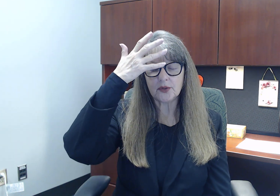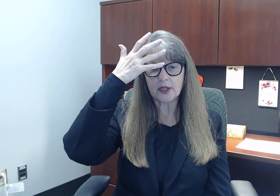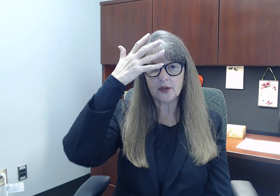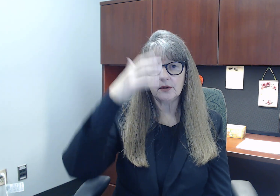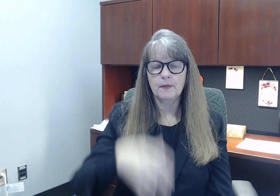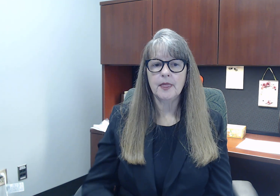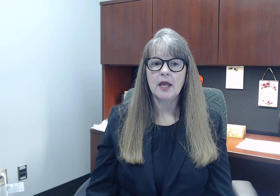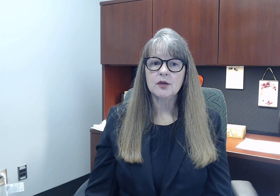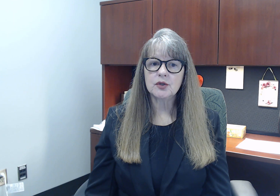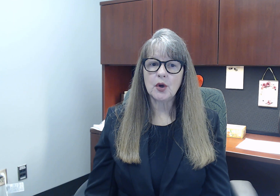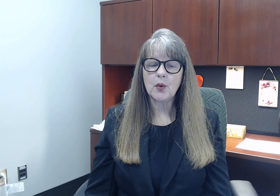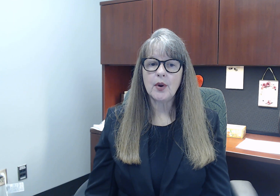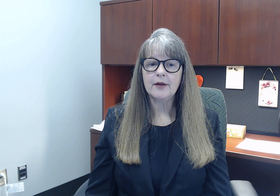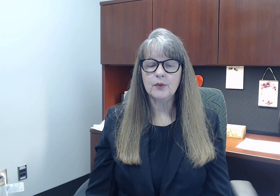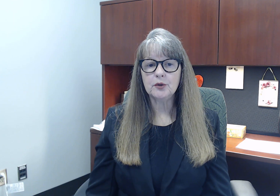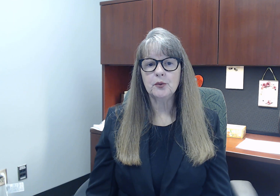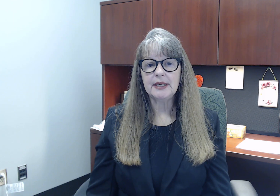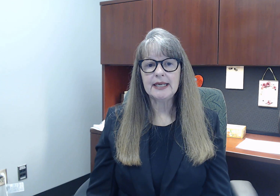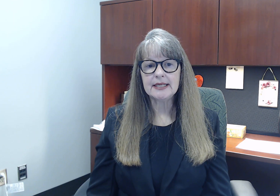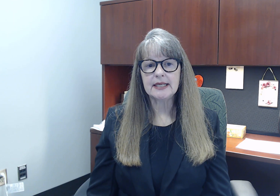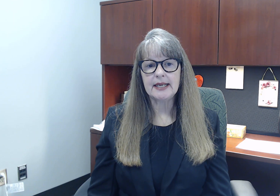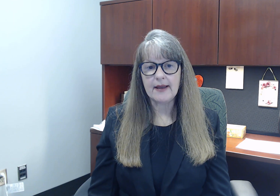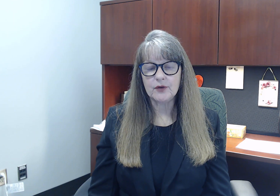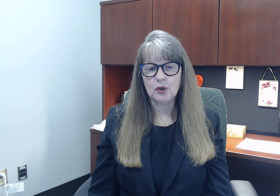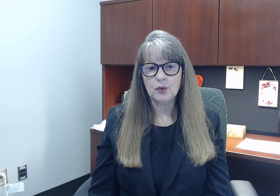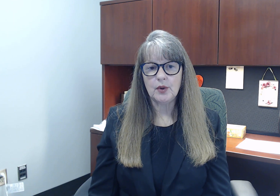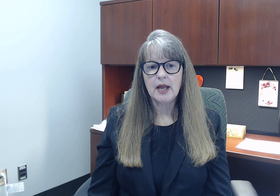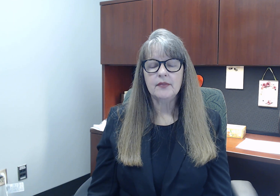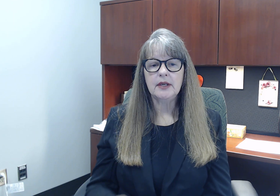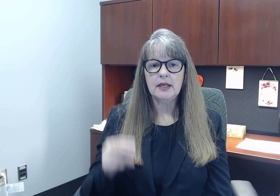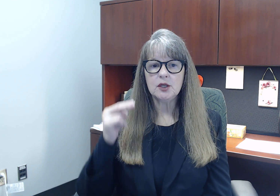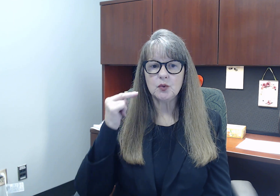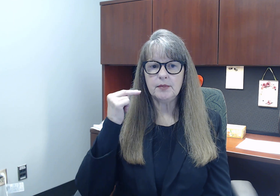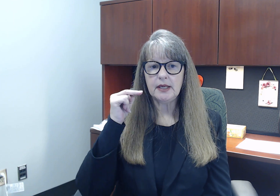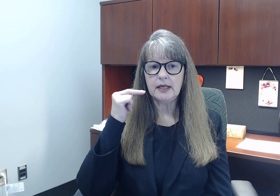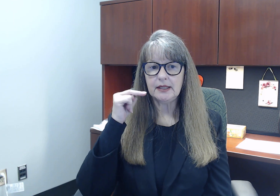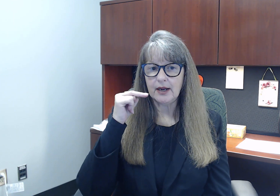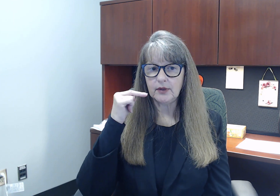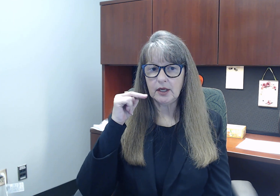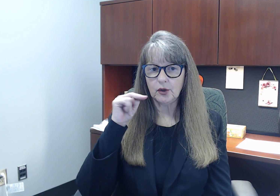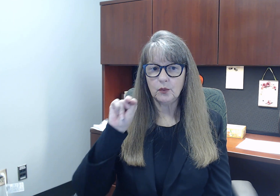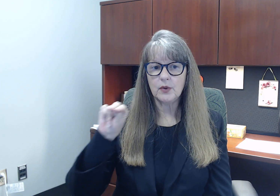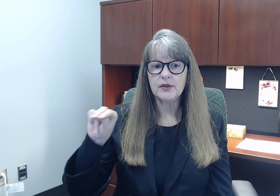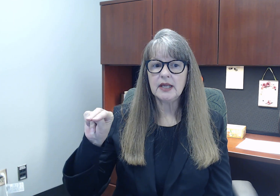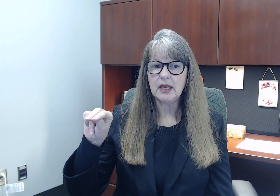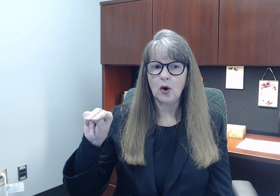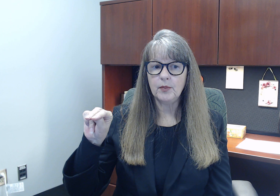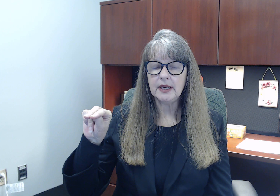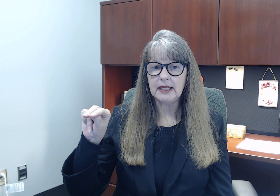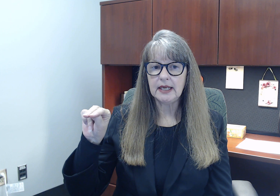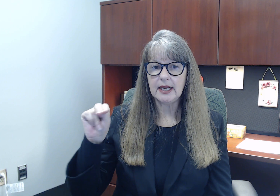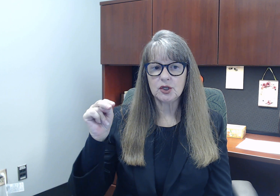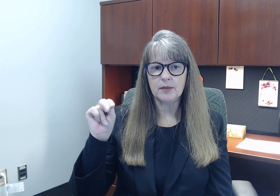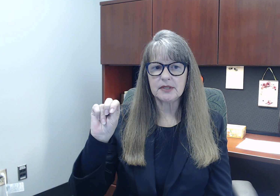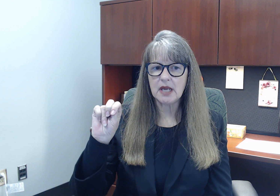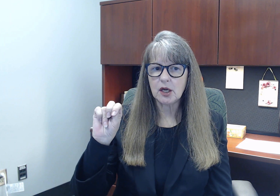here. So if we're doing niece and nephew, the niece would be down here with an open N hand shape. It's not